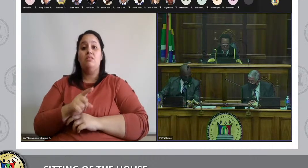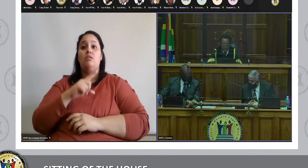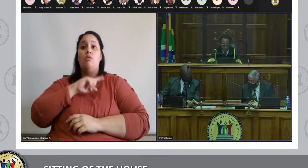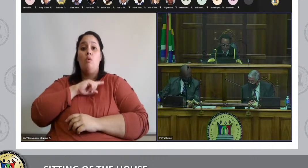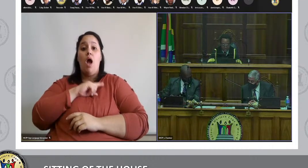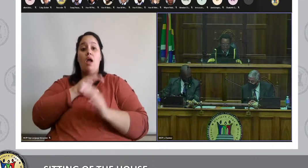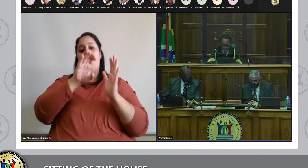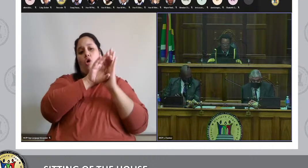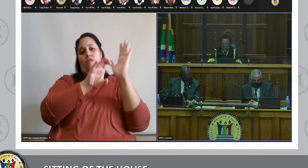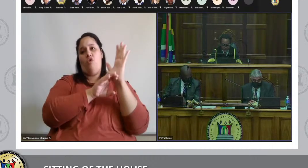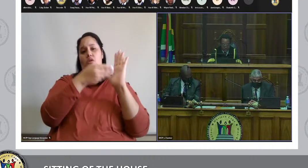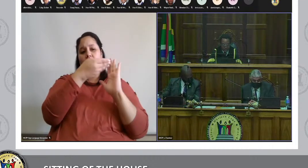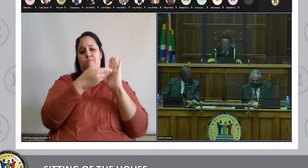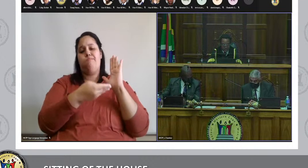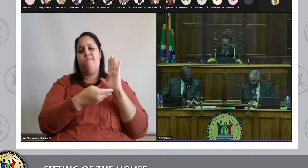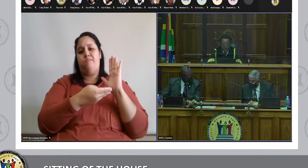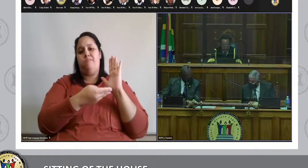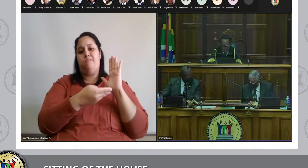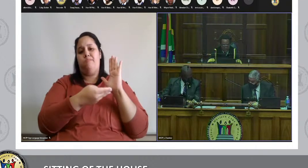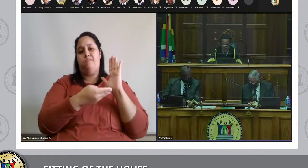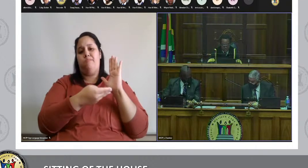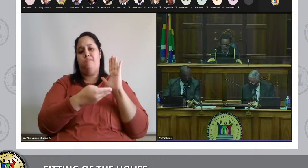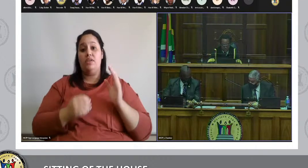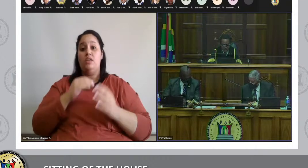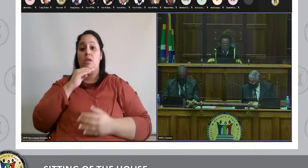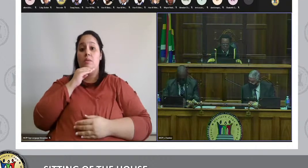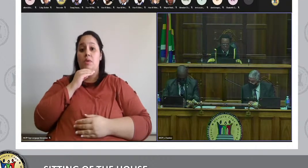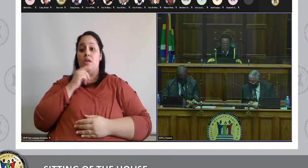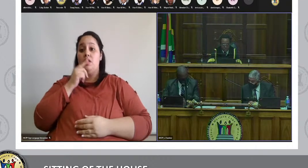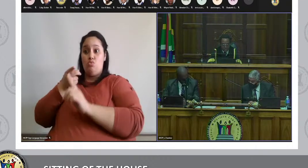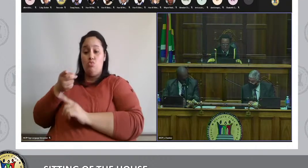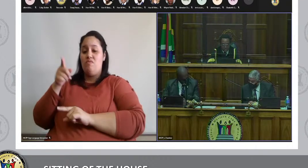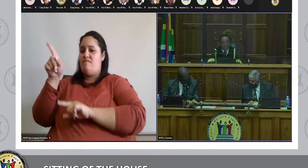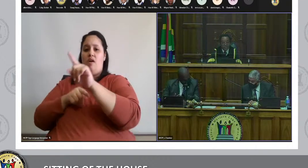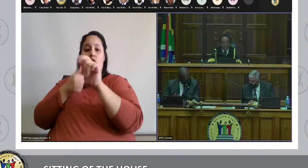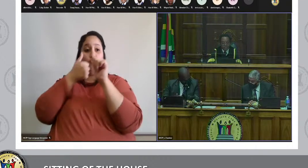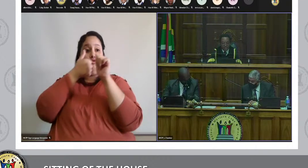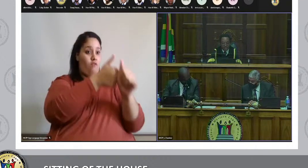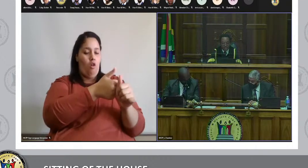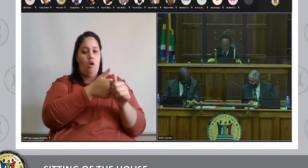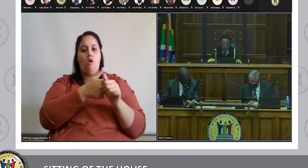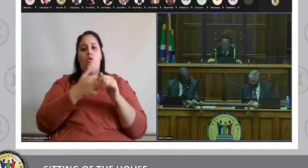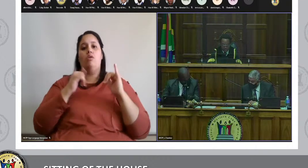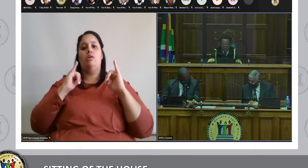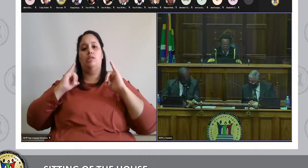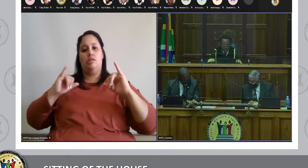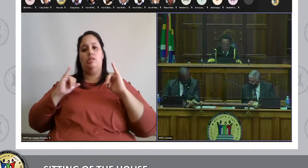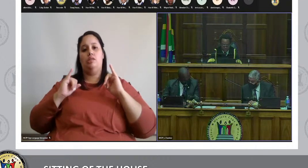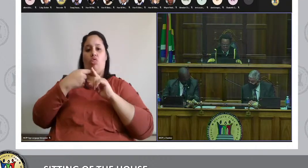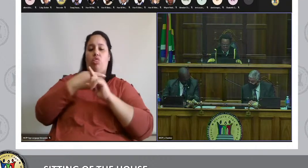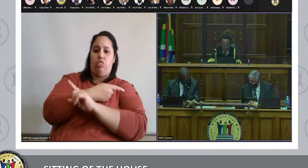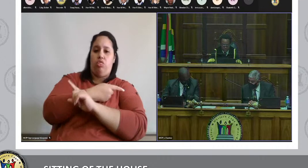of Conduct, and your failure to do so is a serious transgression.